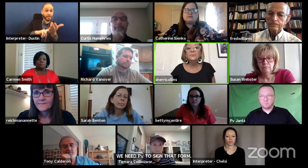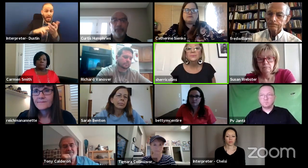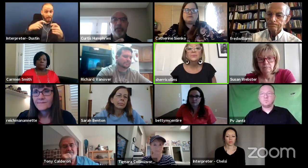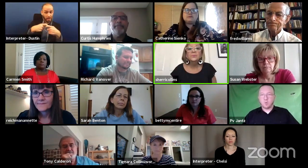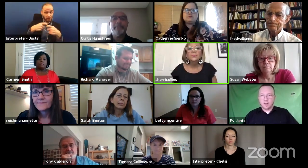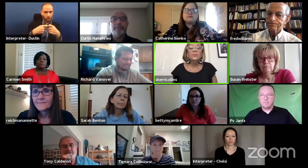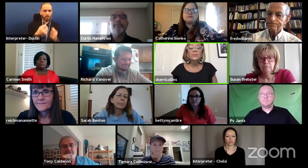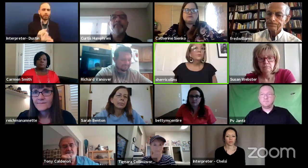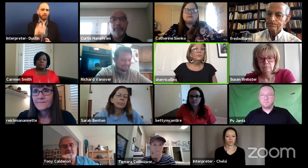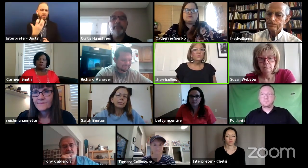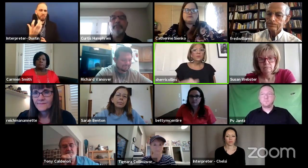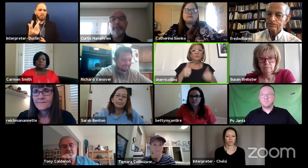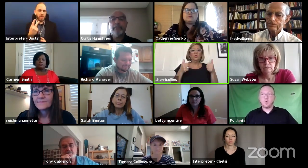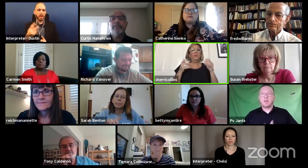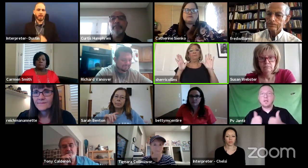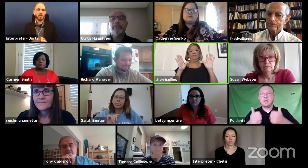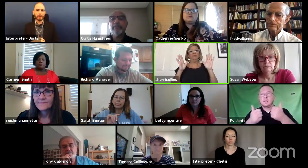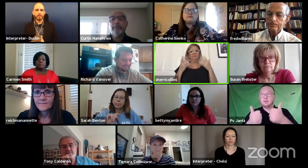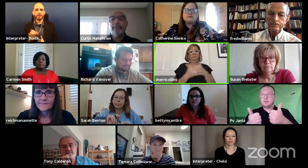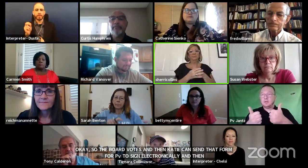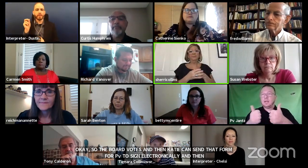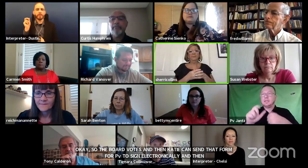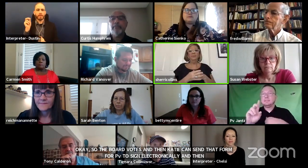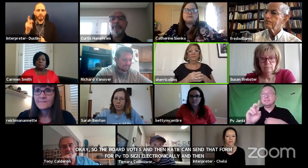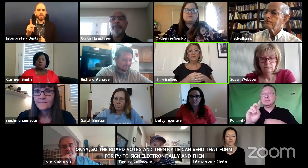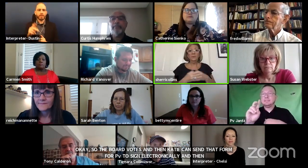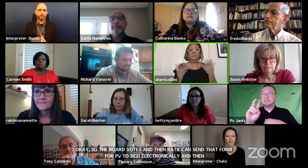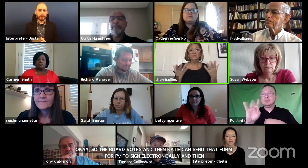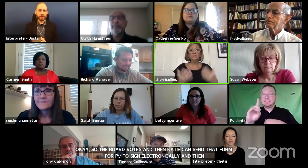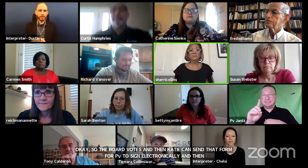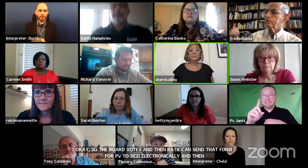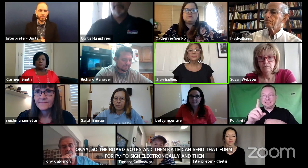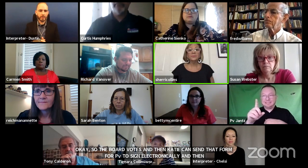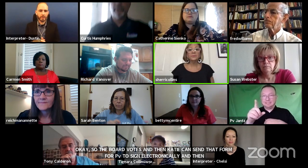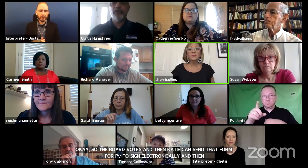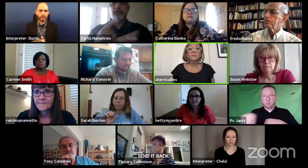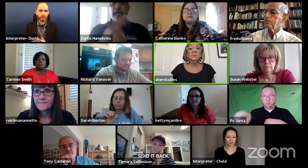Okay. So that.